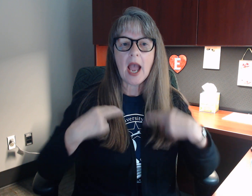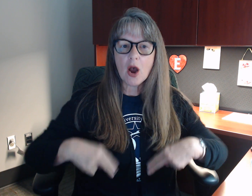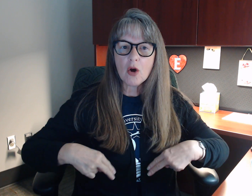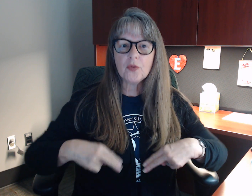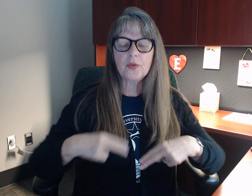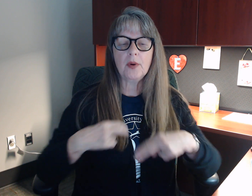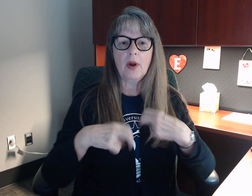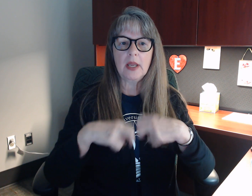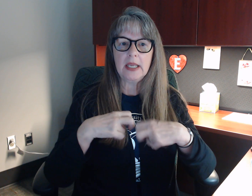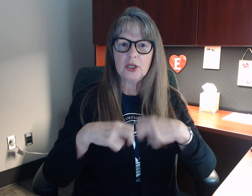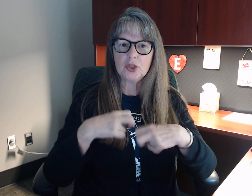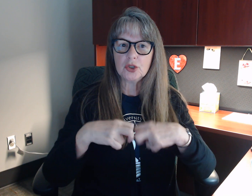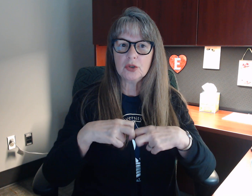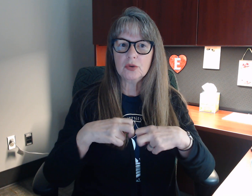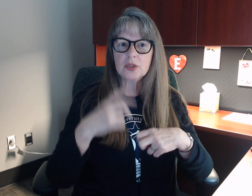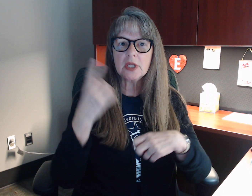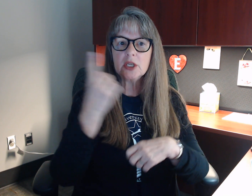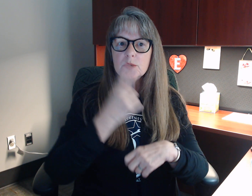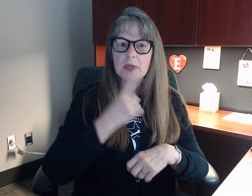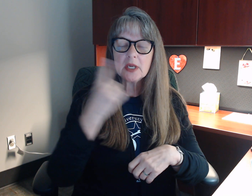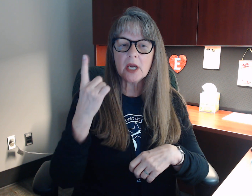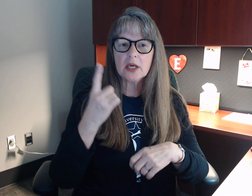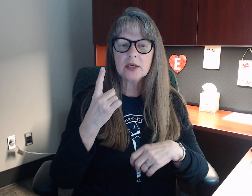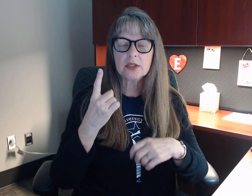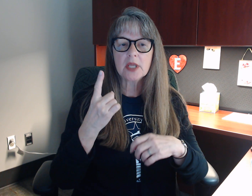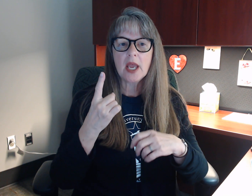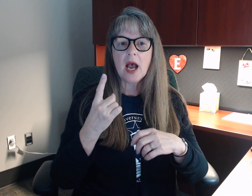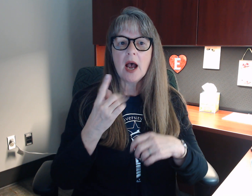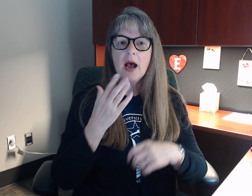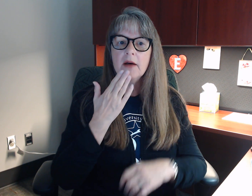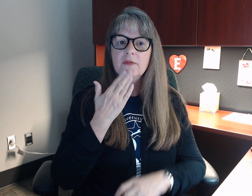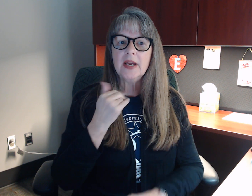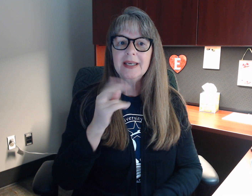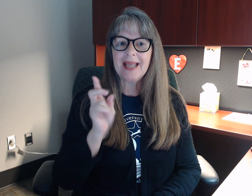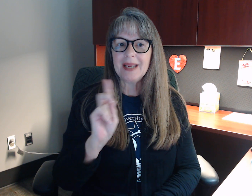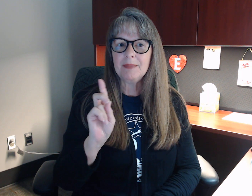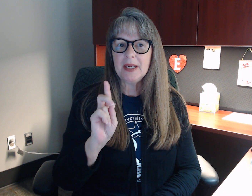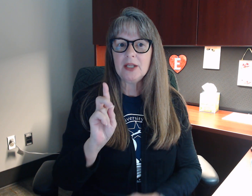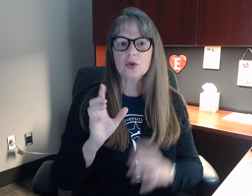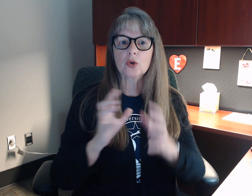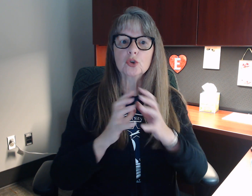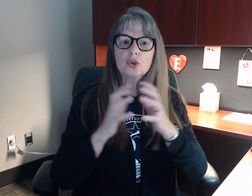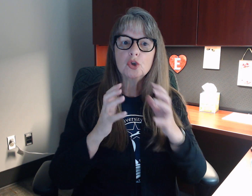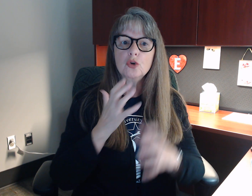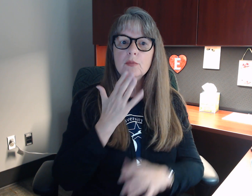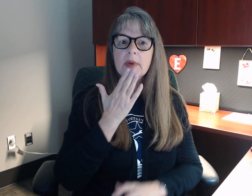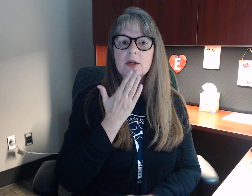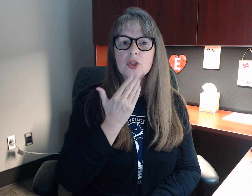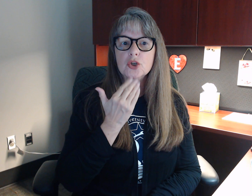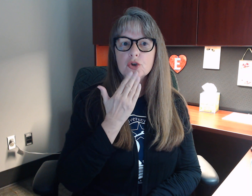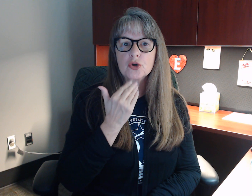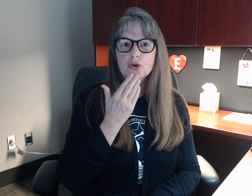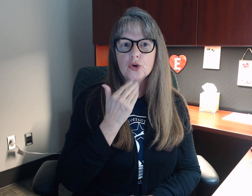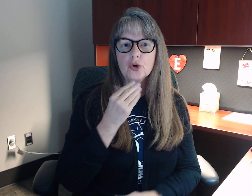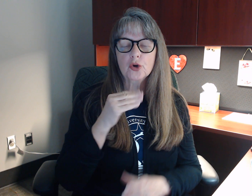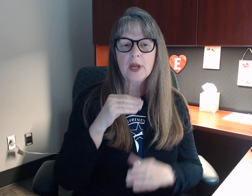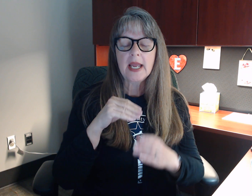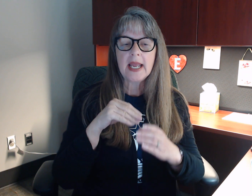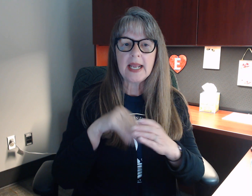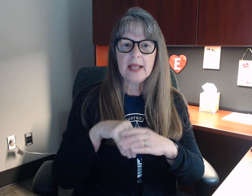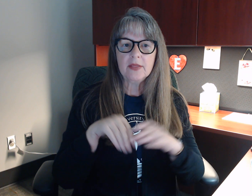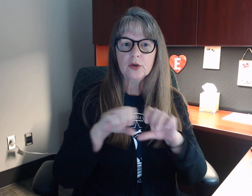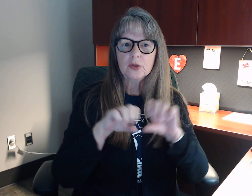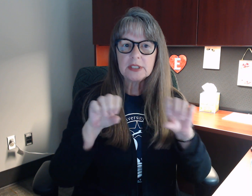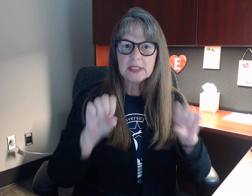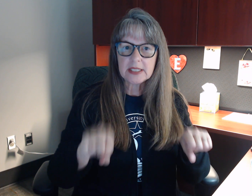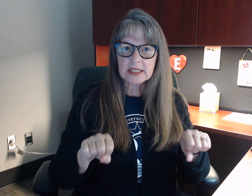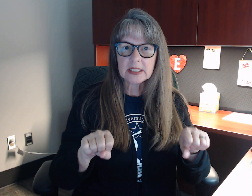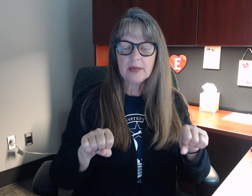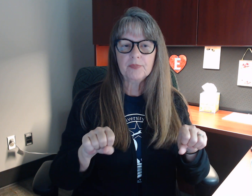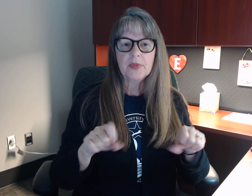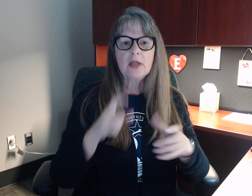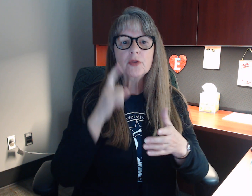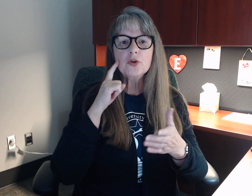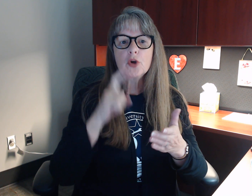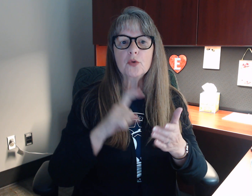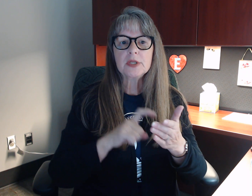health issues is because of diabetes or too much sugar in their system. They're noticing